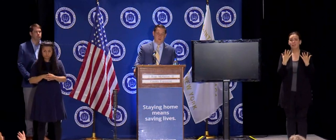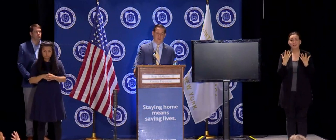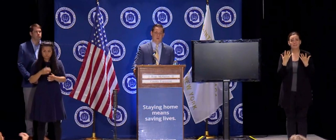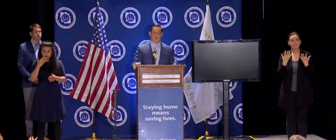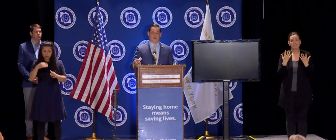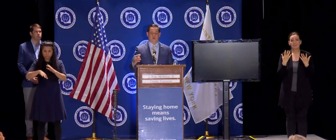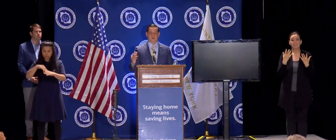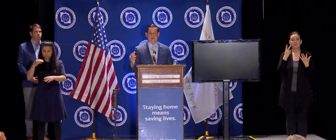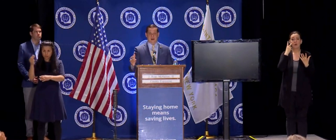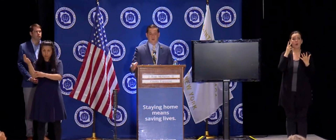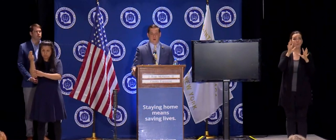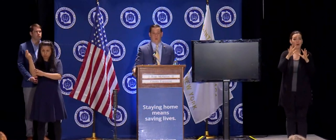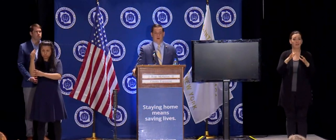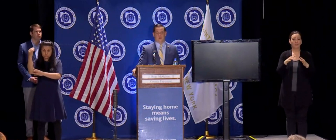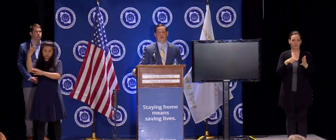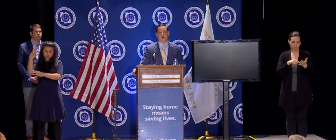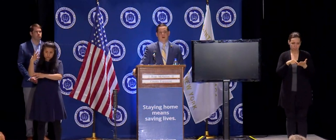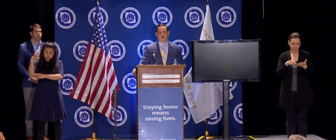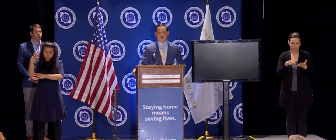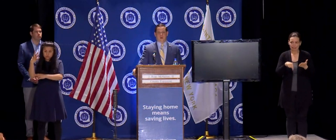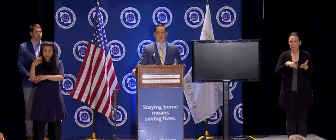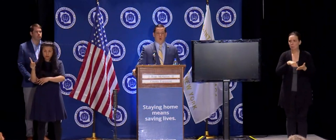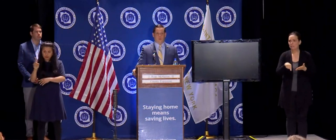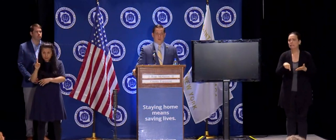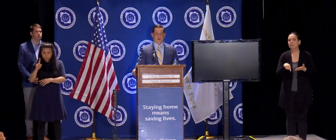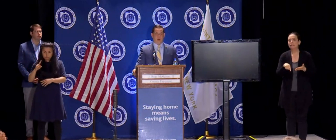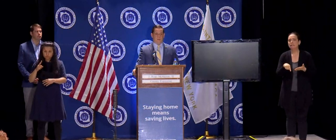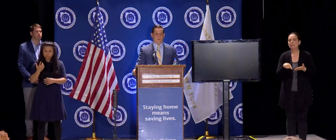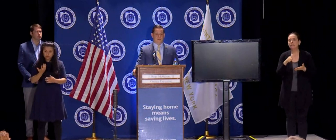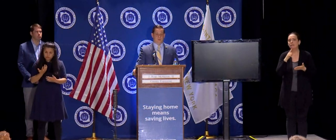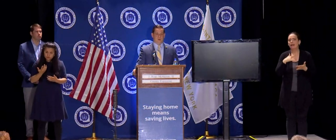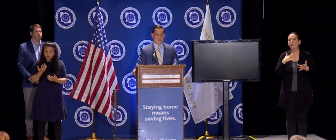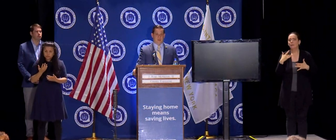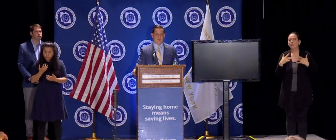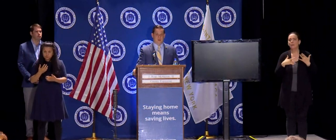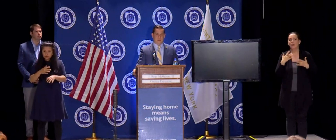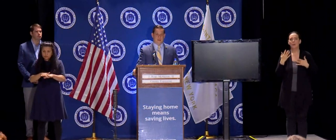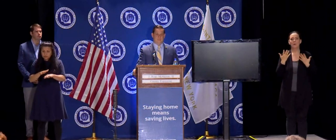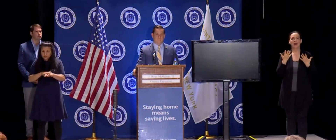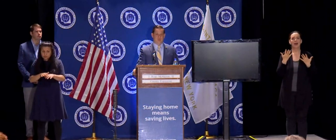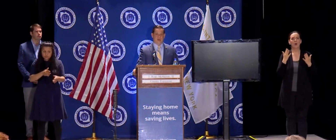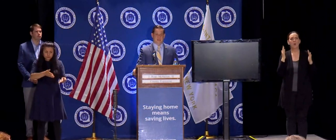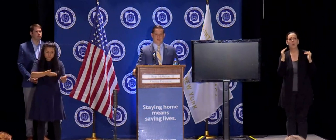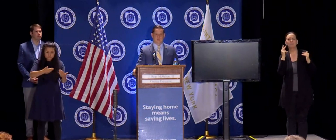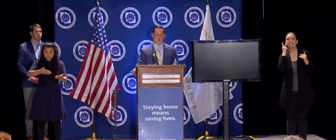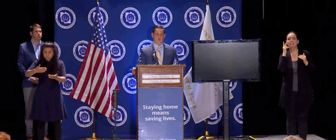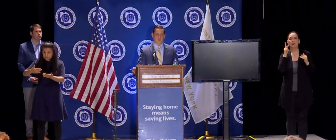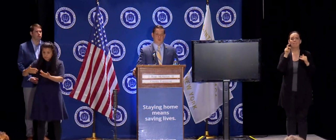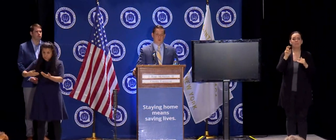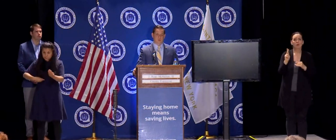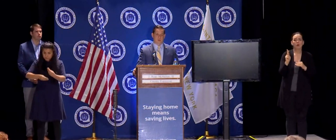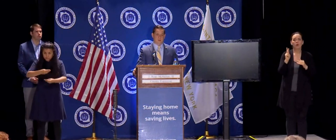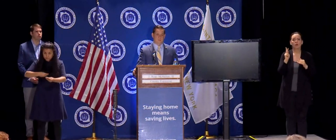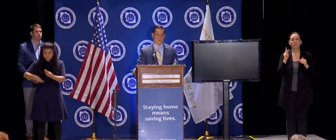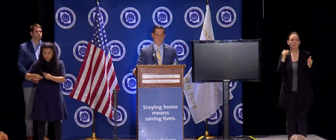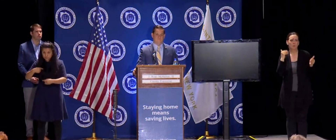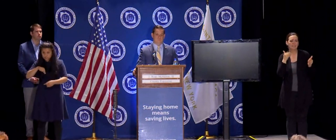weather and there's going to be more things now that we're opening up to really try to get us closer